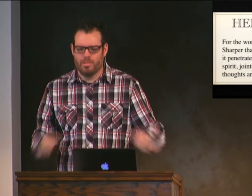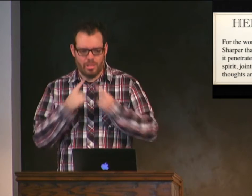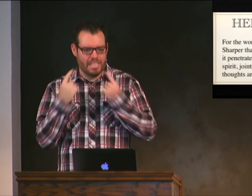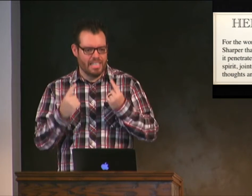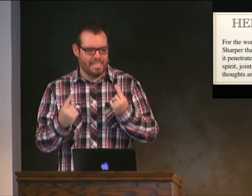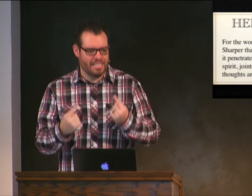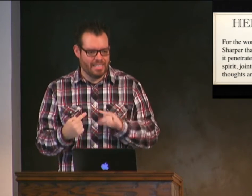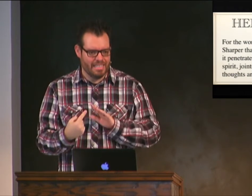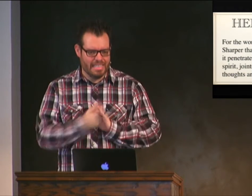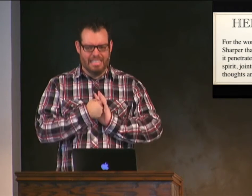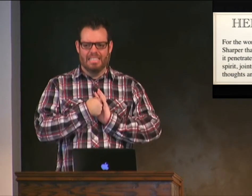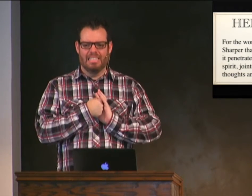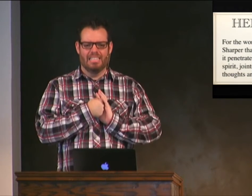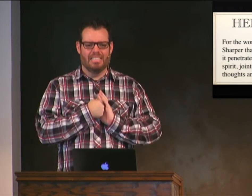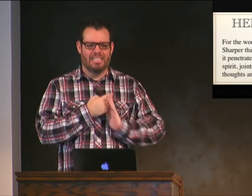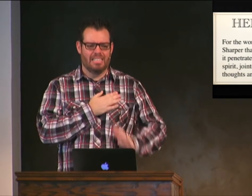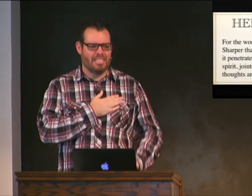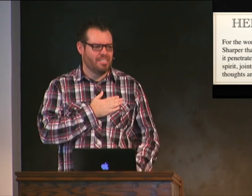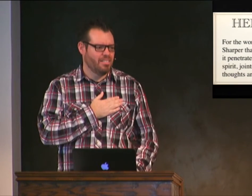When you sin,